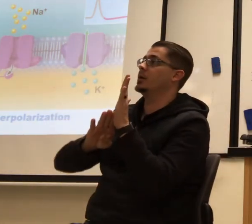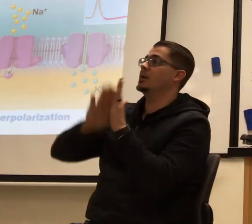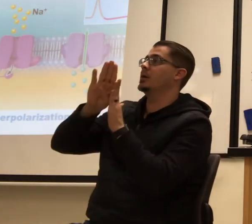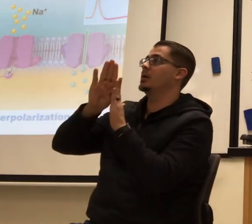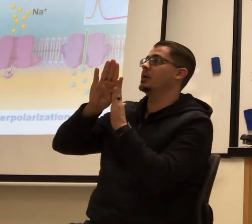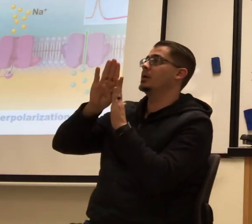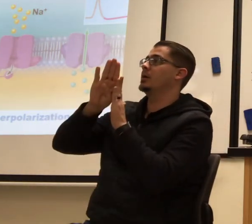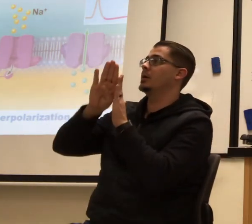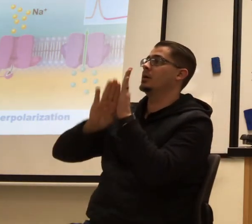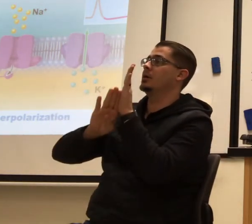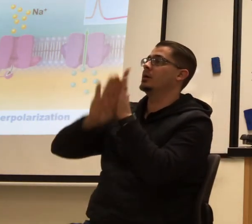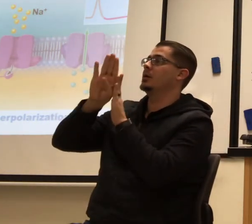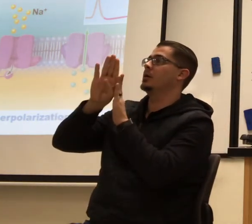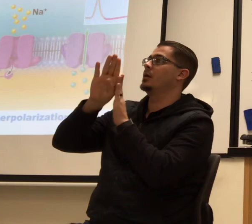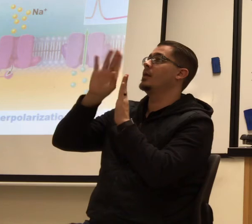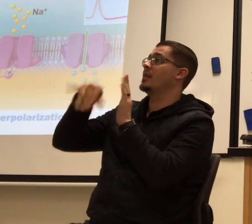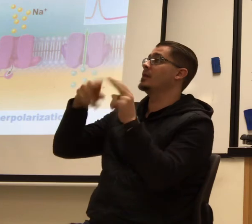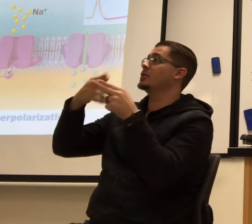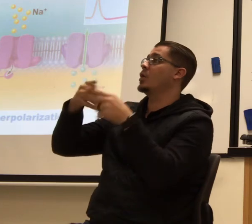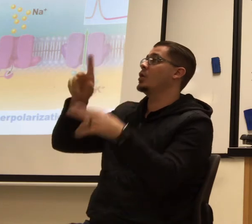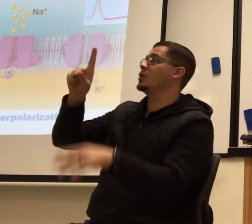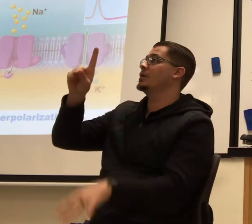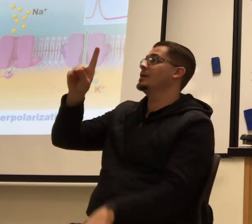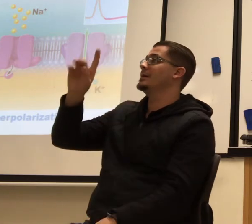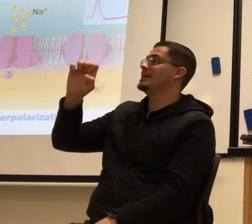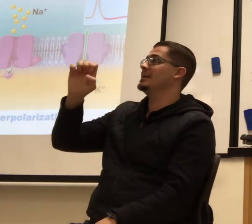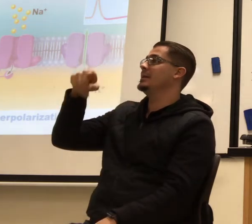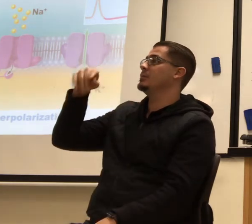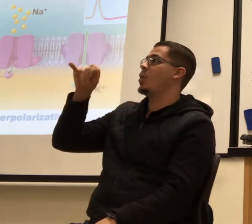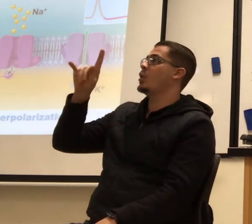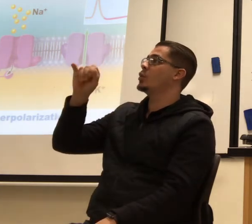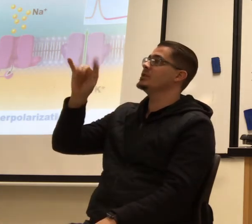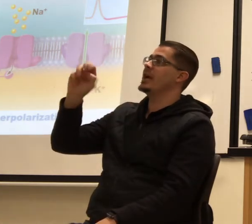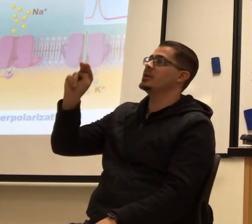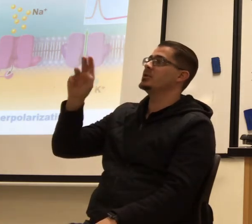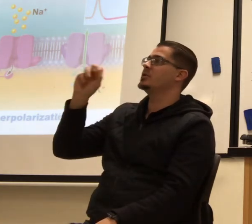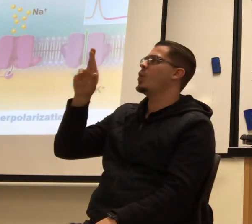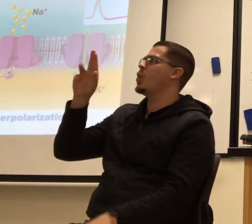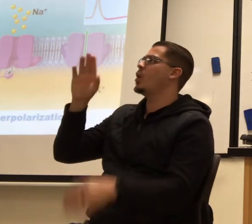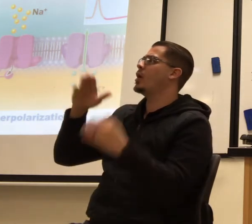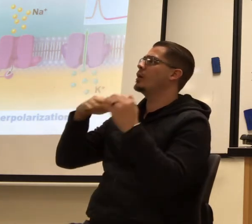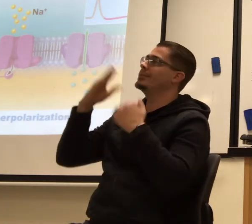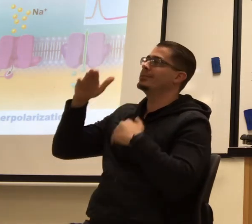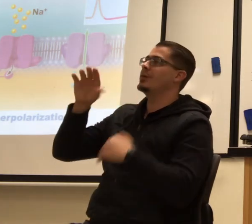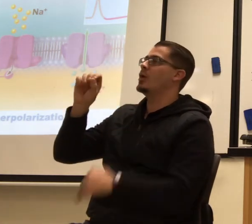we call this the depolarization, dipole, or the overshoot.